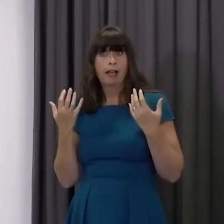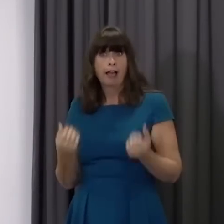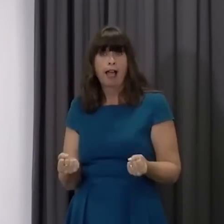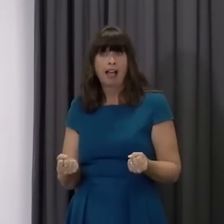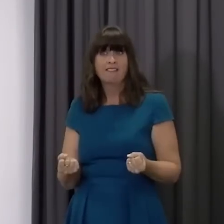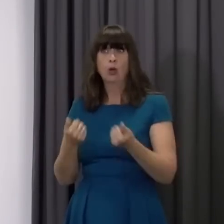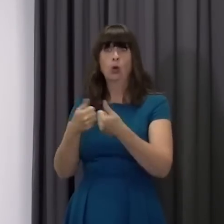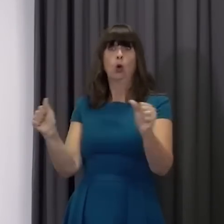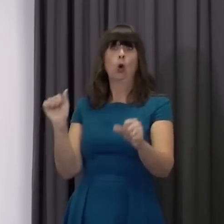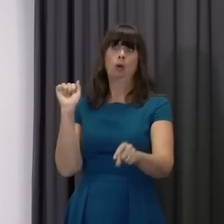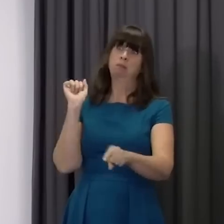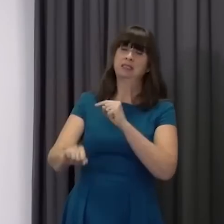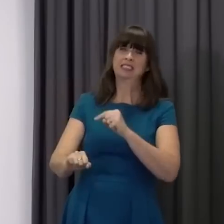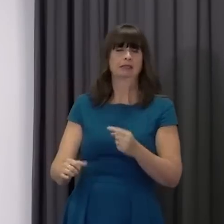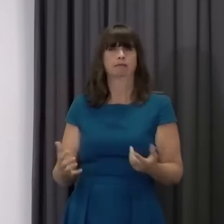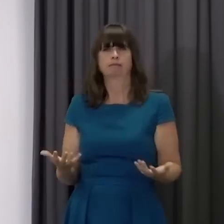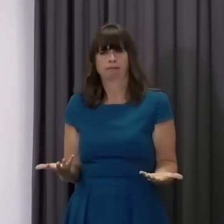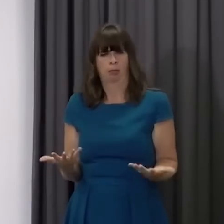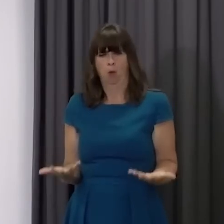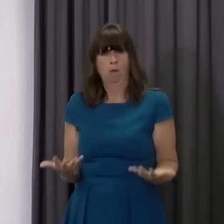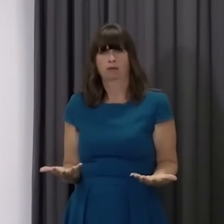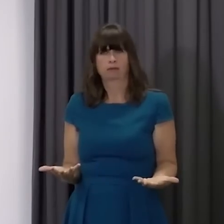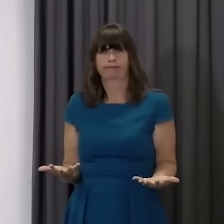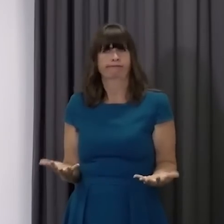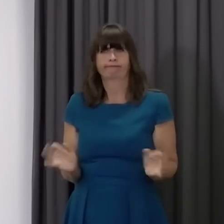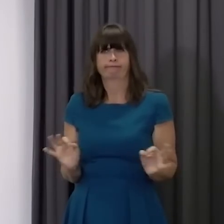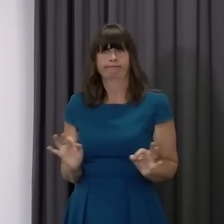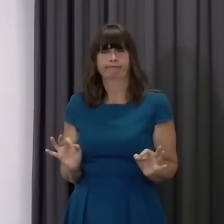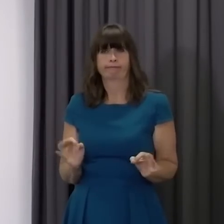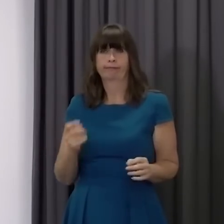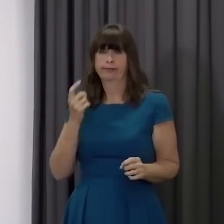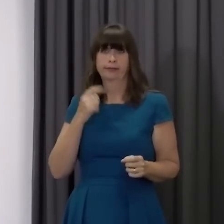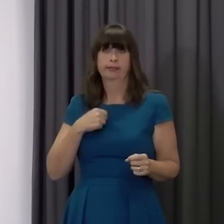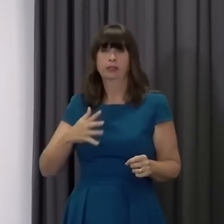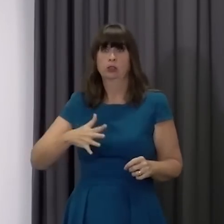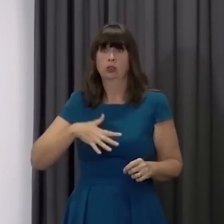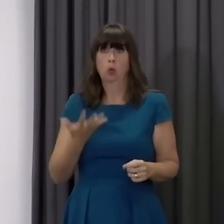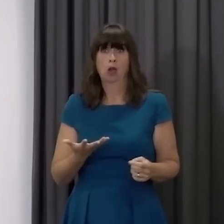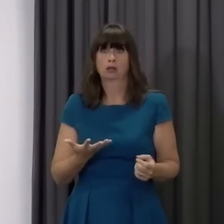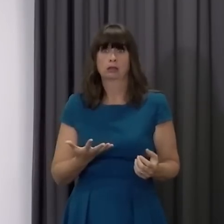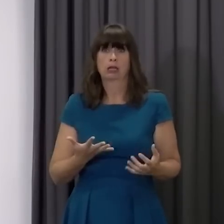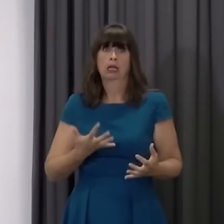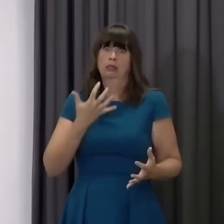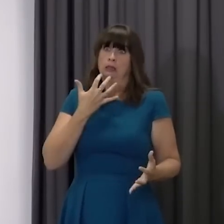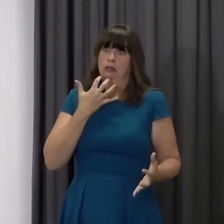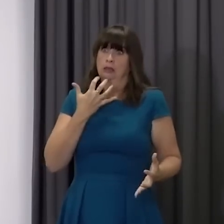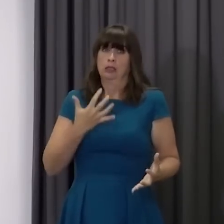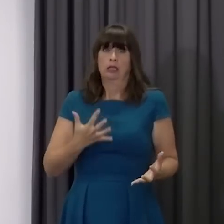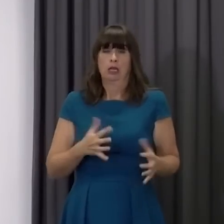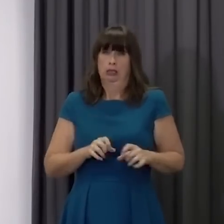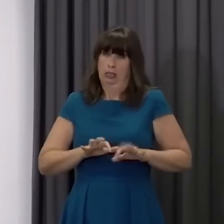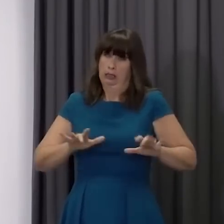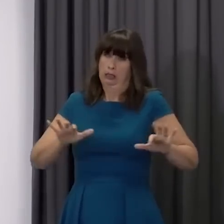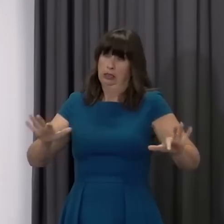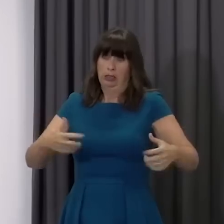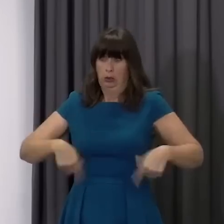our hands as to whether or not it takes a hold of our lives again, and I